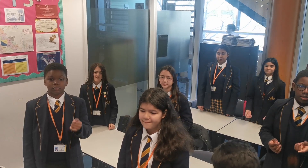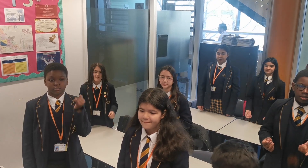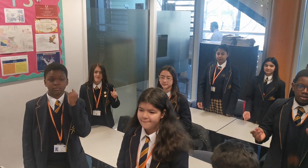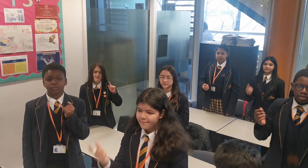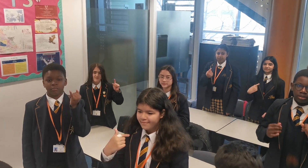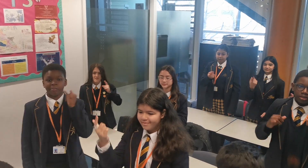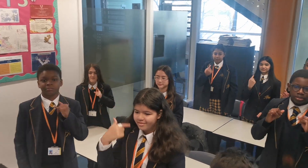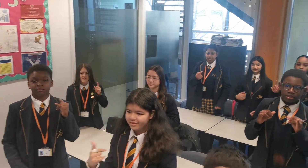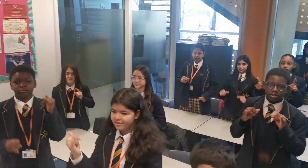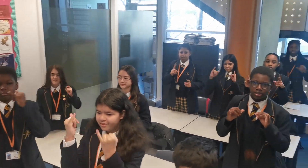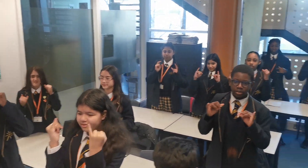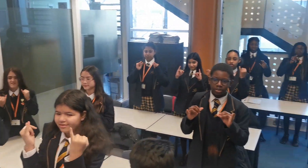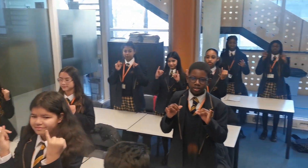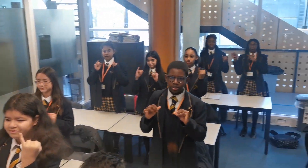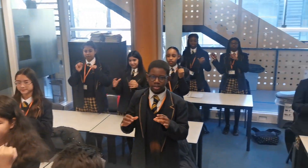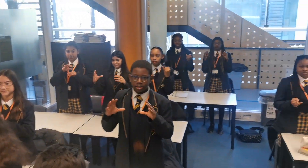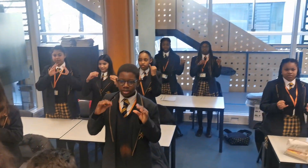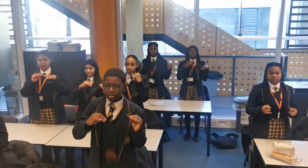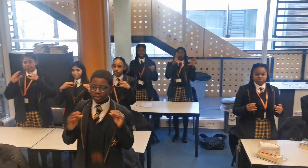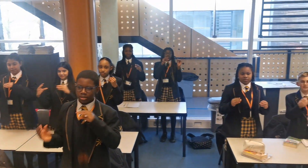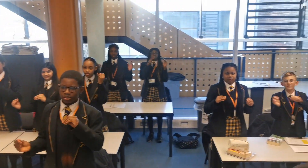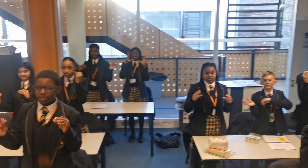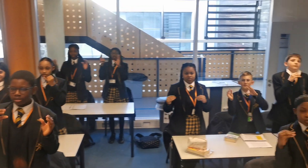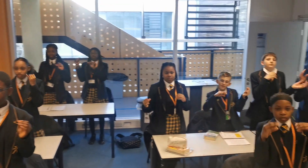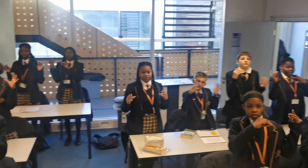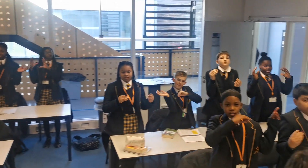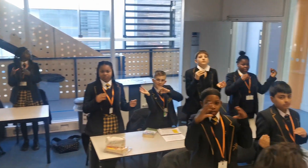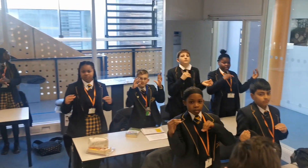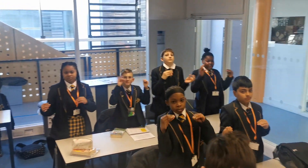Here comes bad news, talking this and that. And